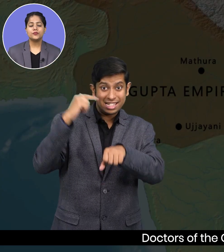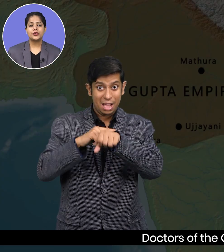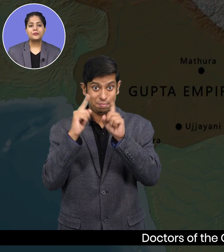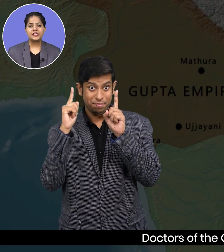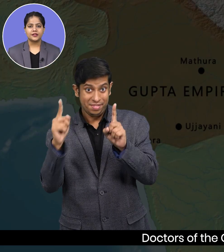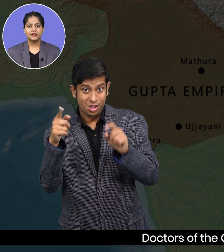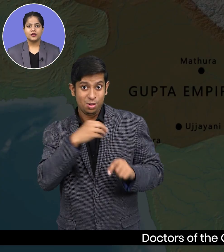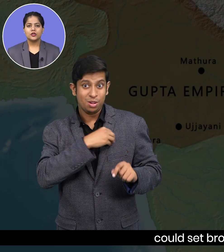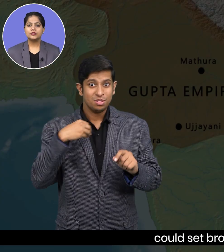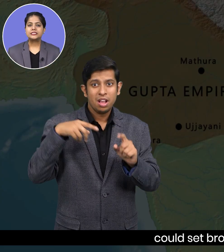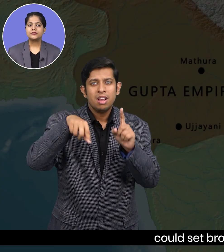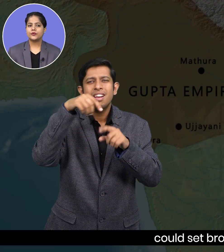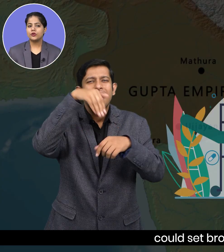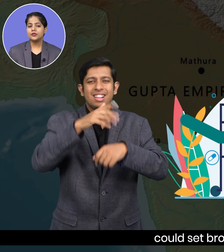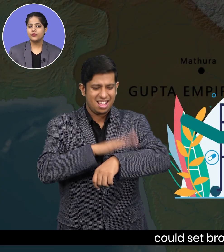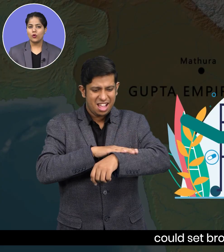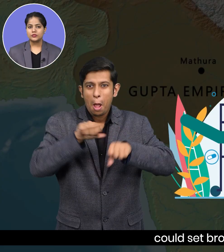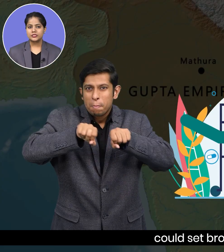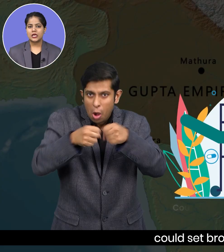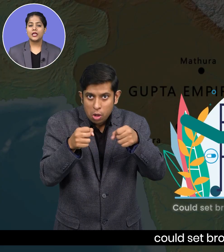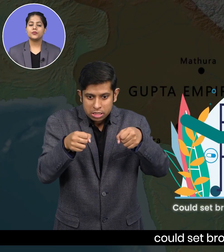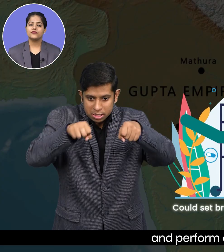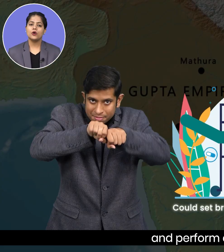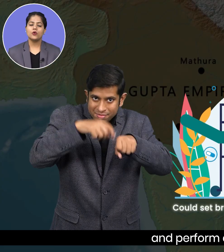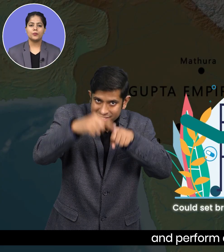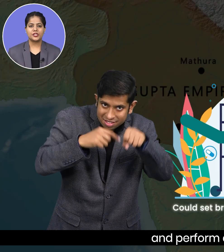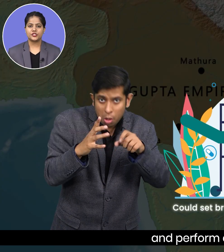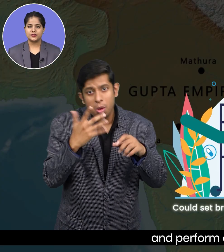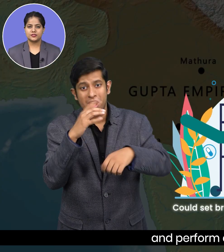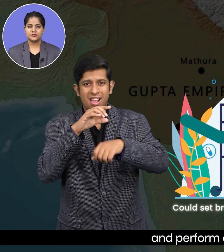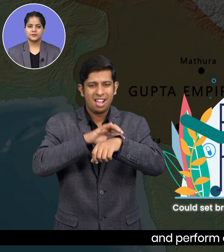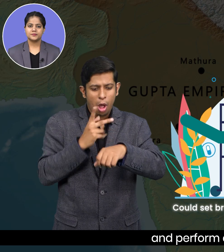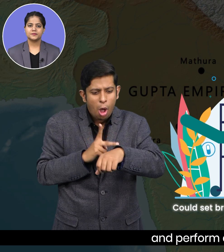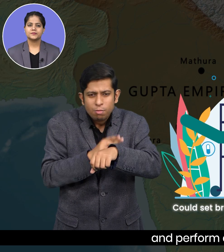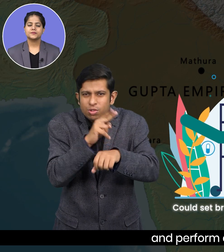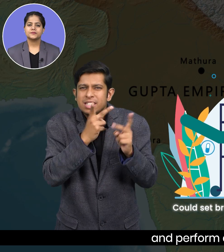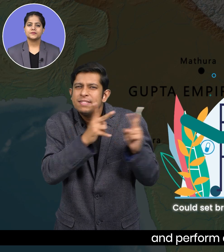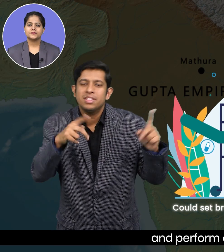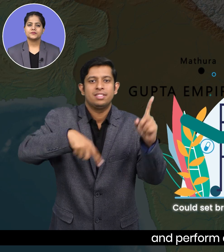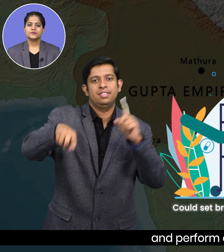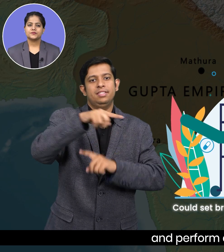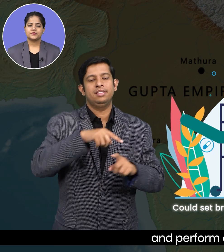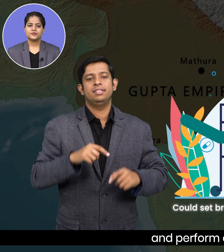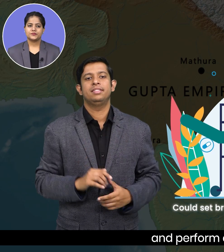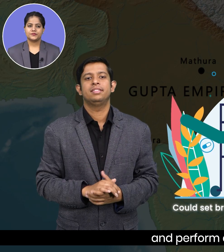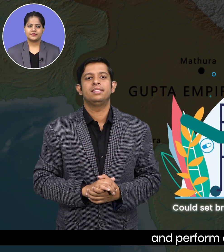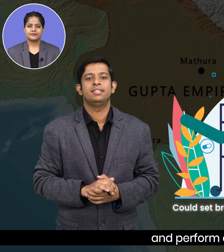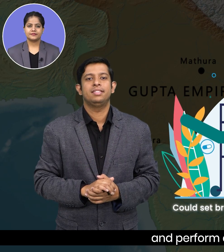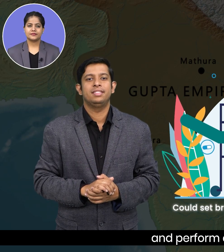Doctors of the Gupta period could set broken bones and perform operations.